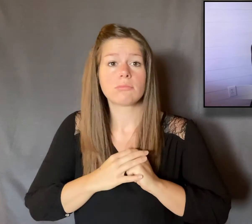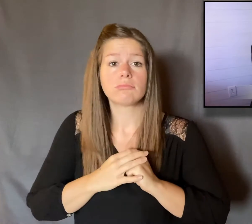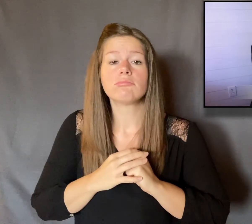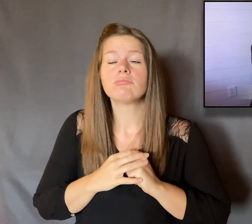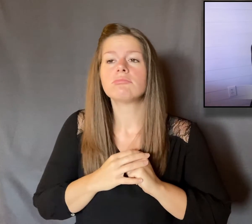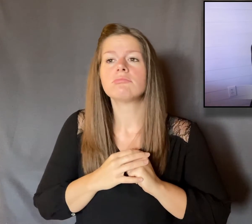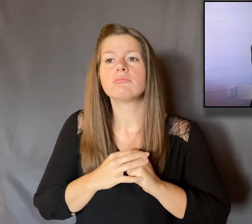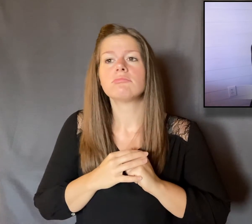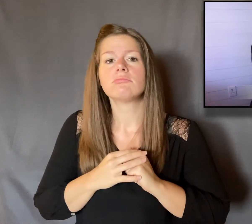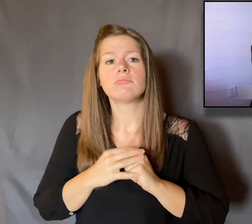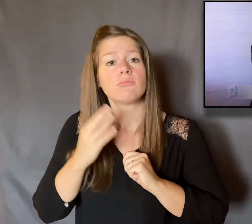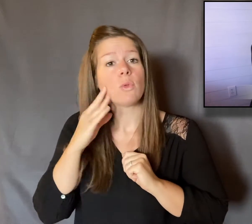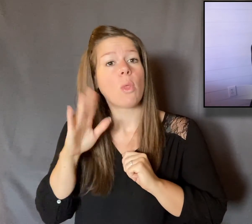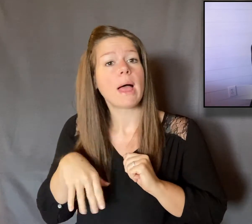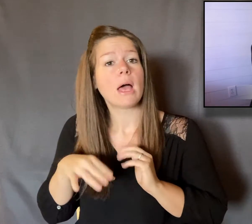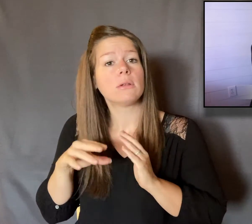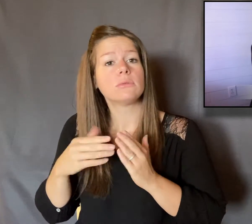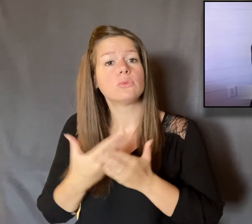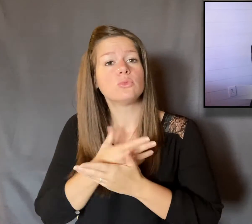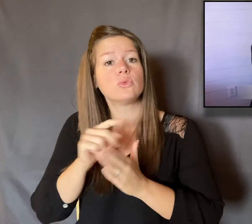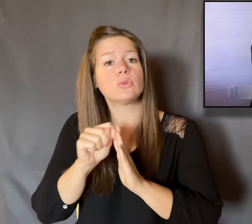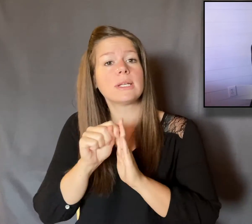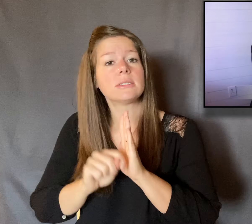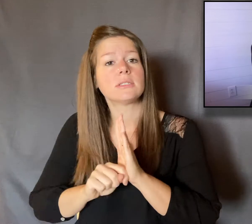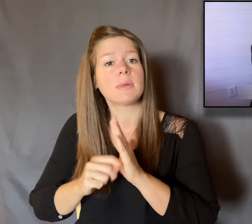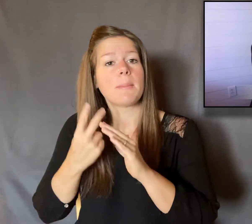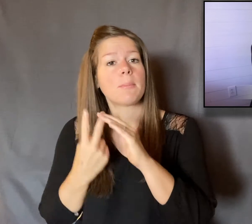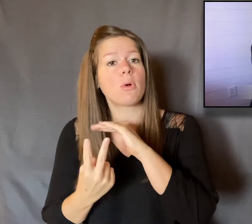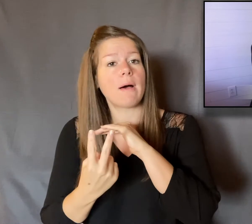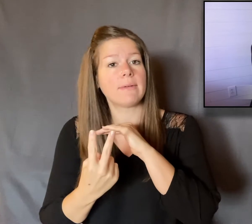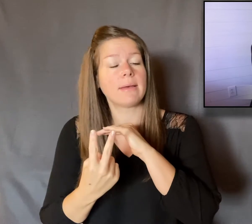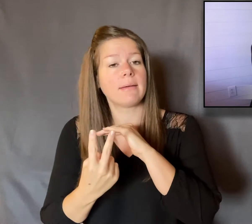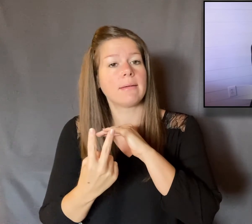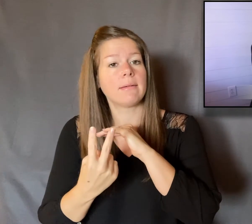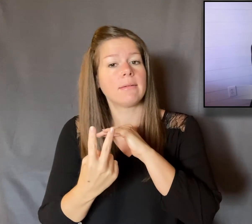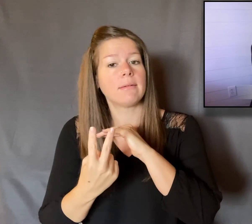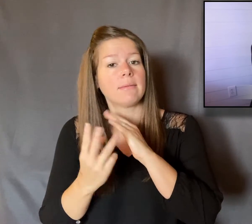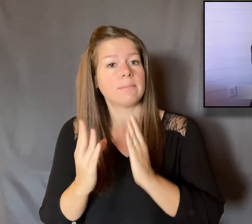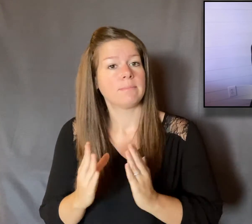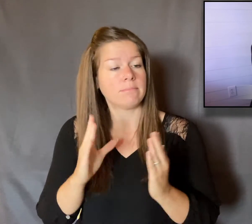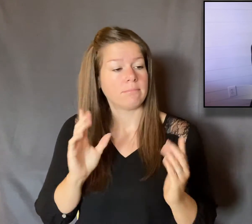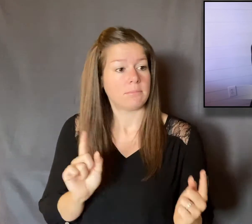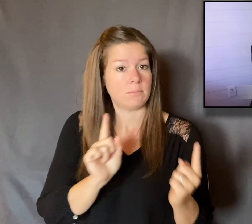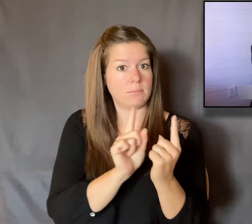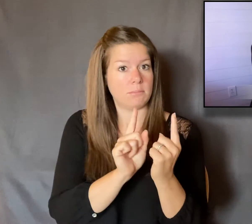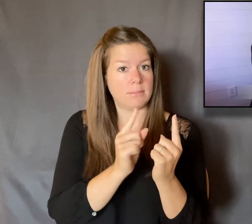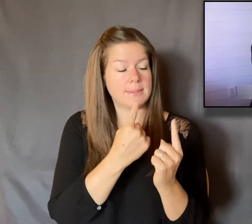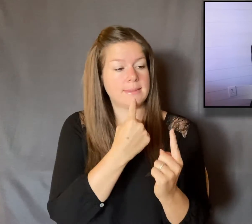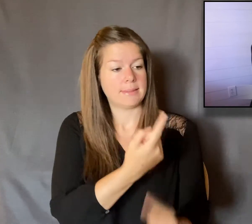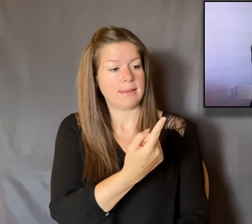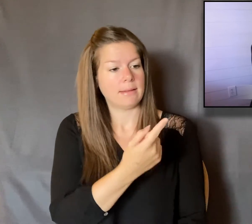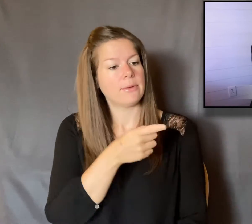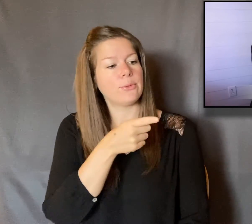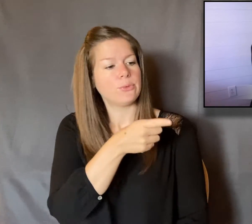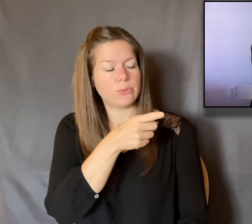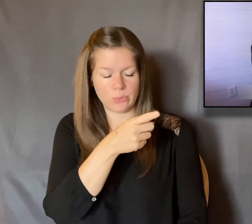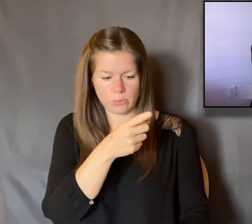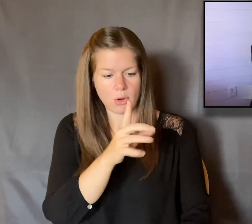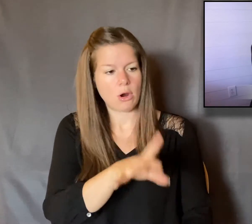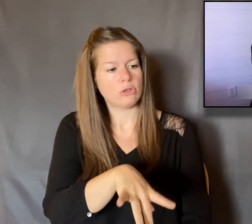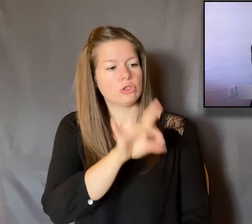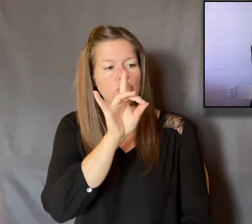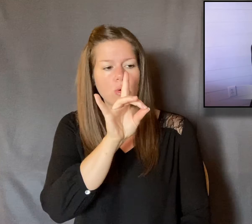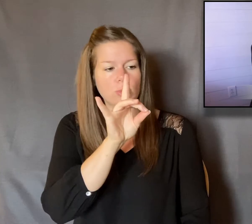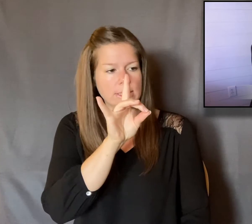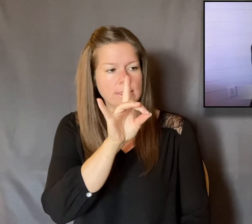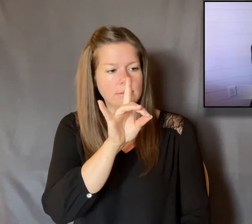to and prophesied over me and said, you are a chosen one to talk about the righteous one.